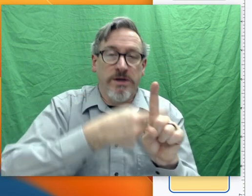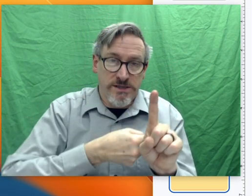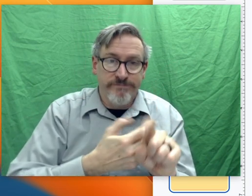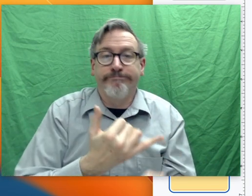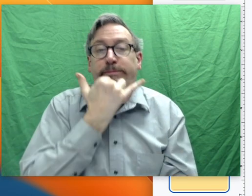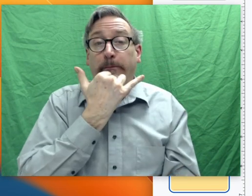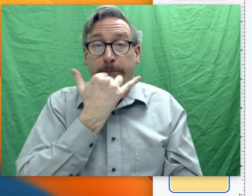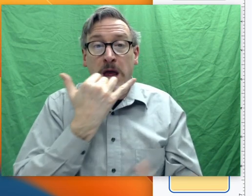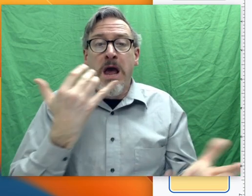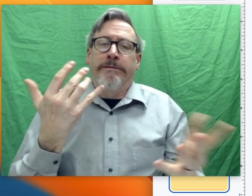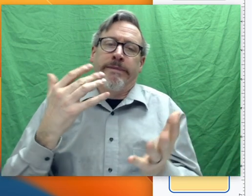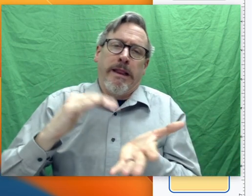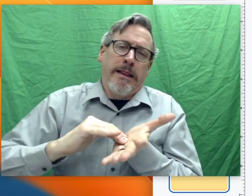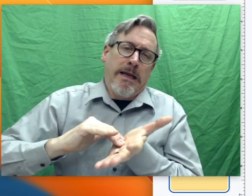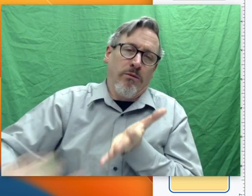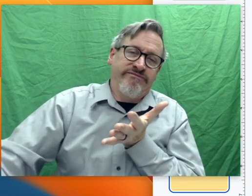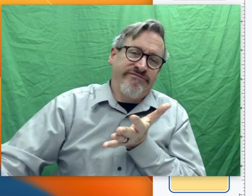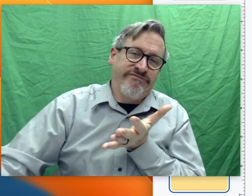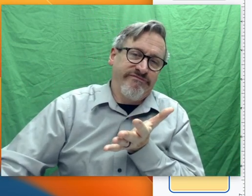2 months. Oh.